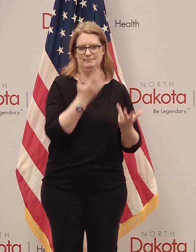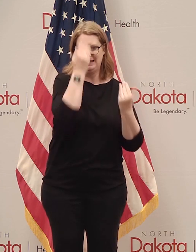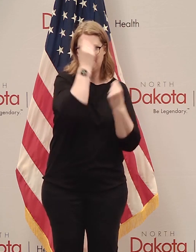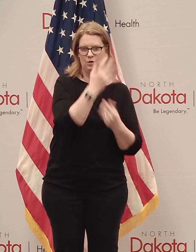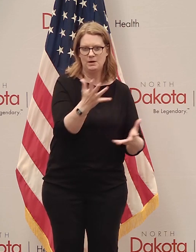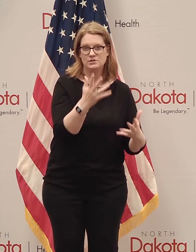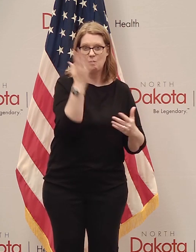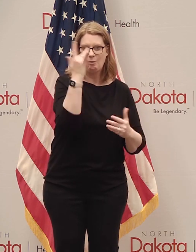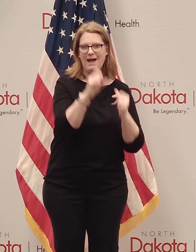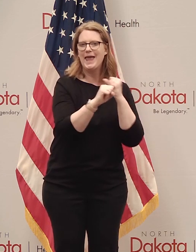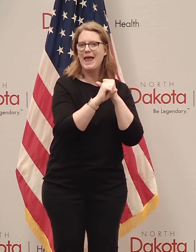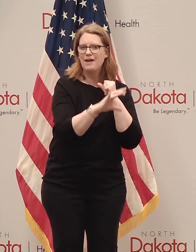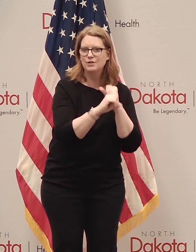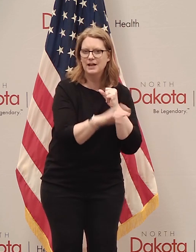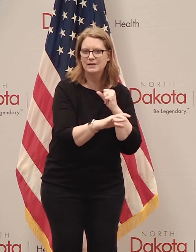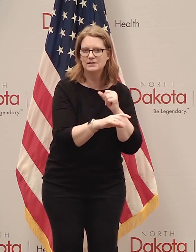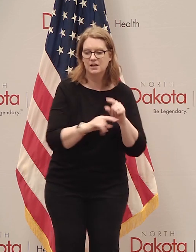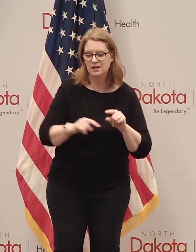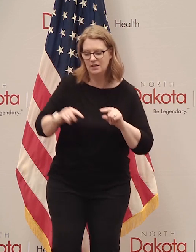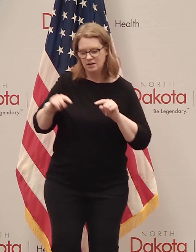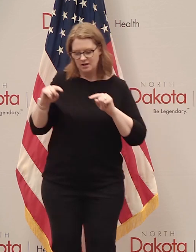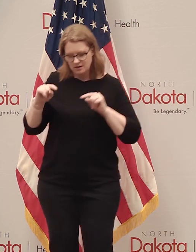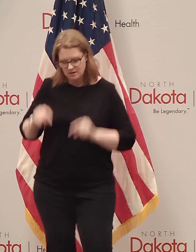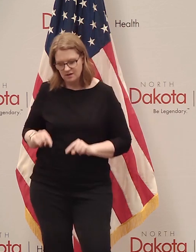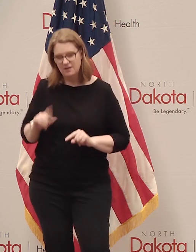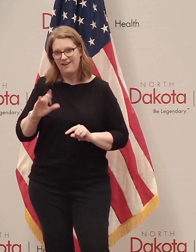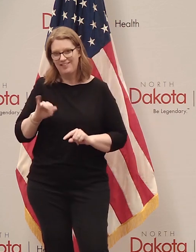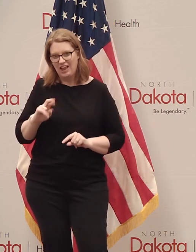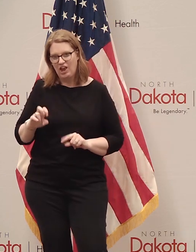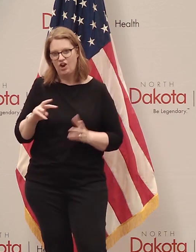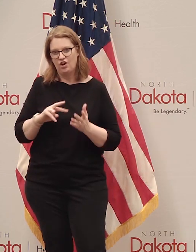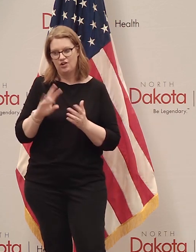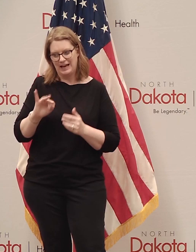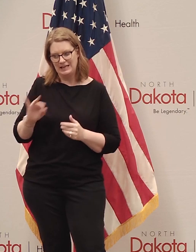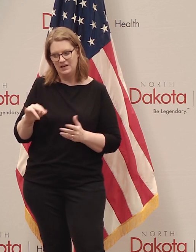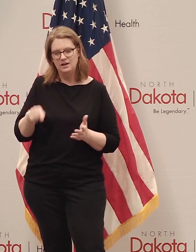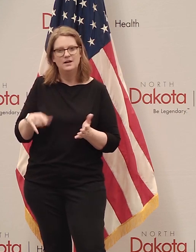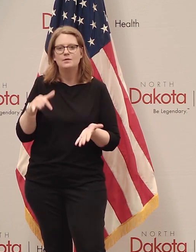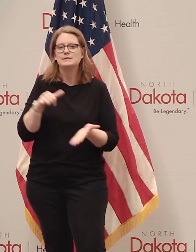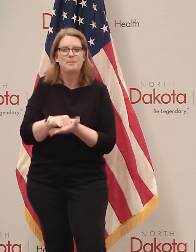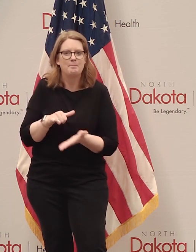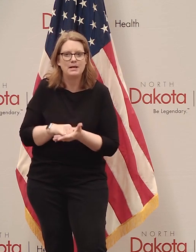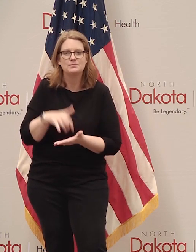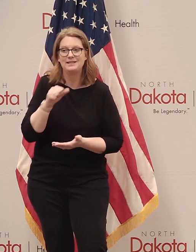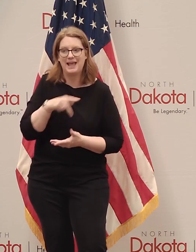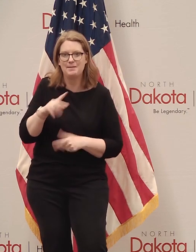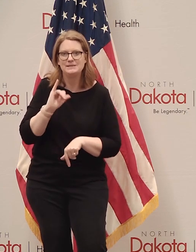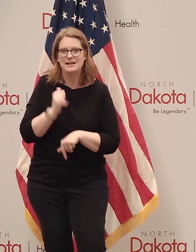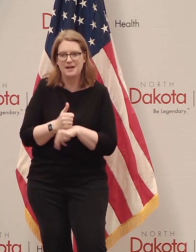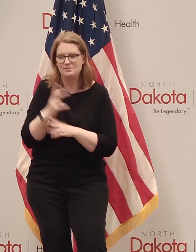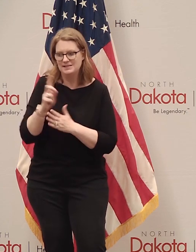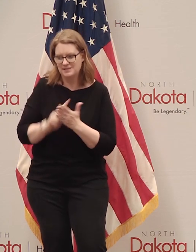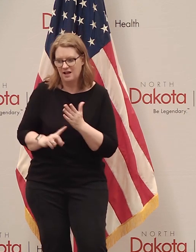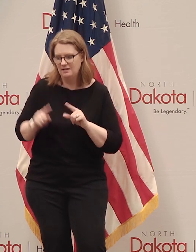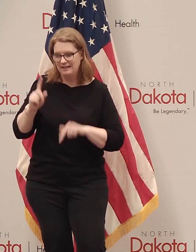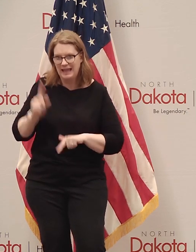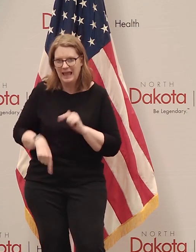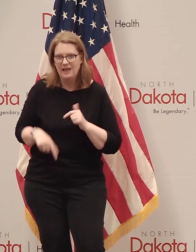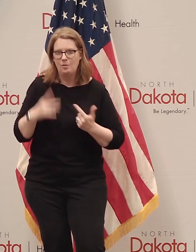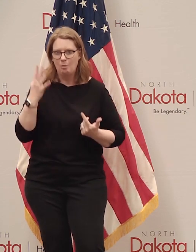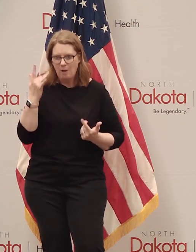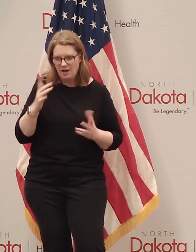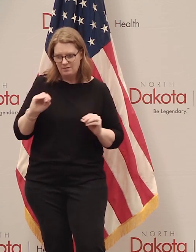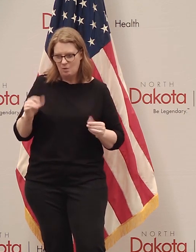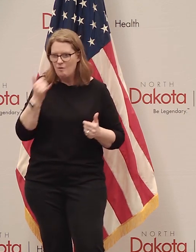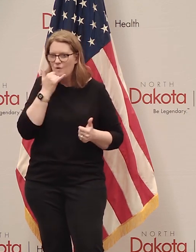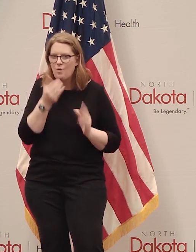advertising purposes, and that is not the design, the intent, or the capability. It would be impossible the way the app is designed to actually do that, because there's